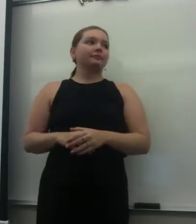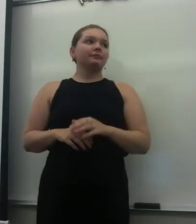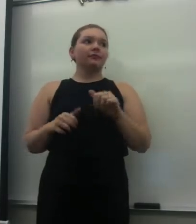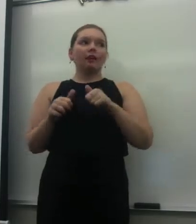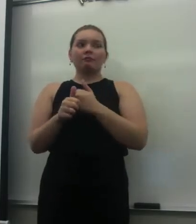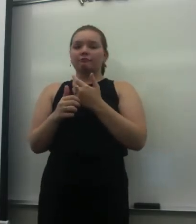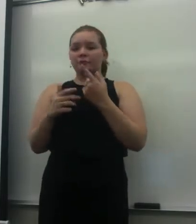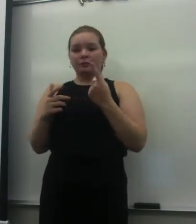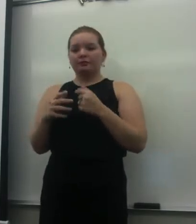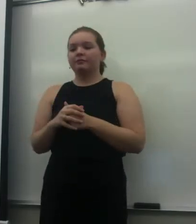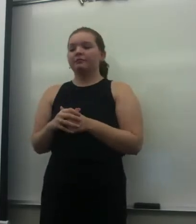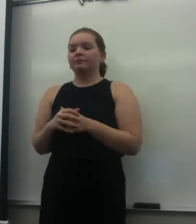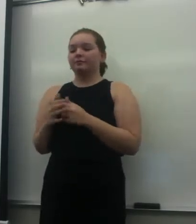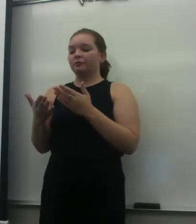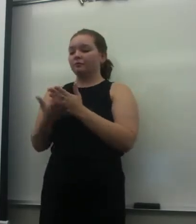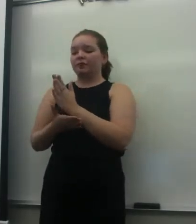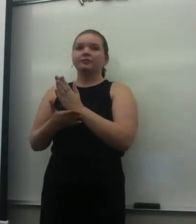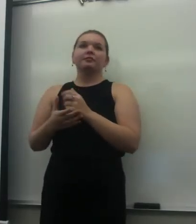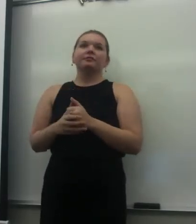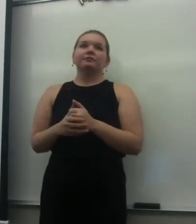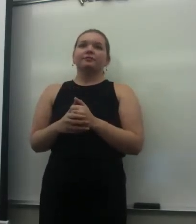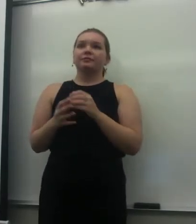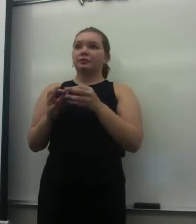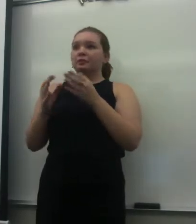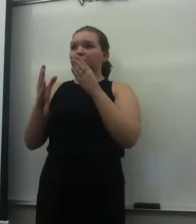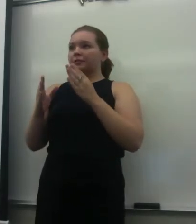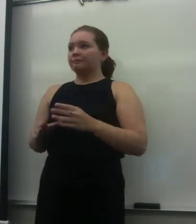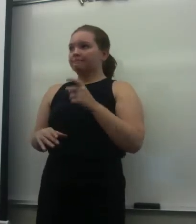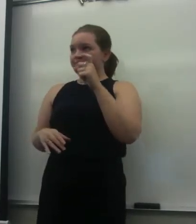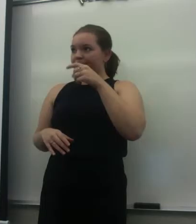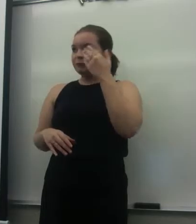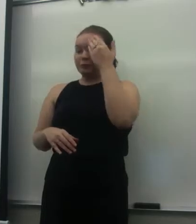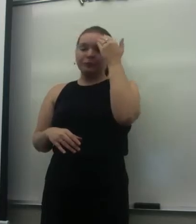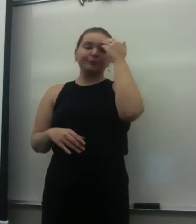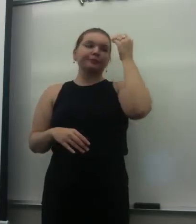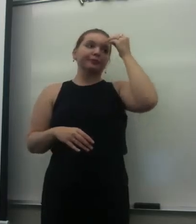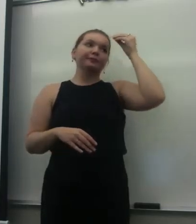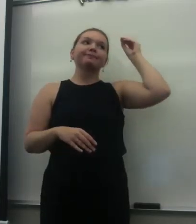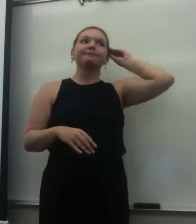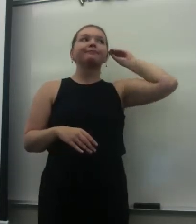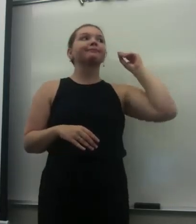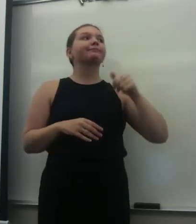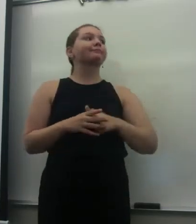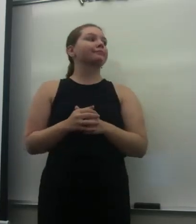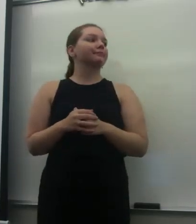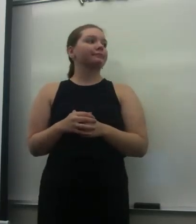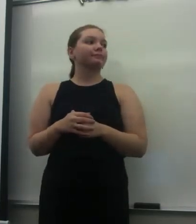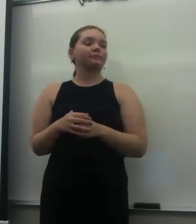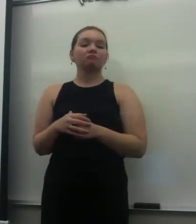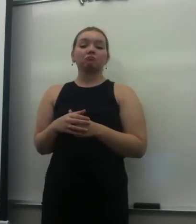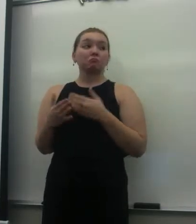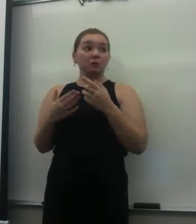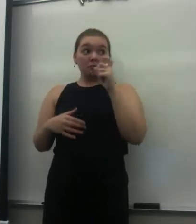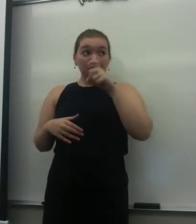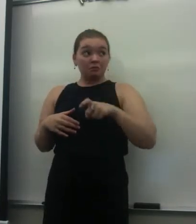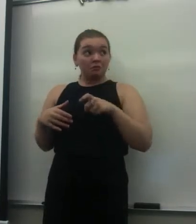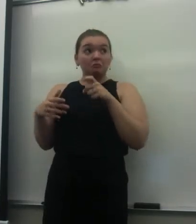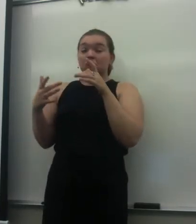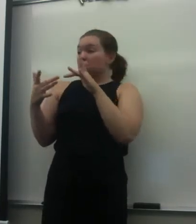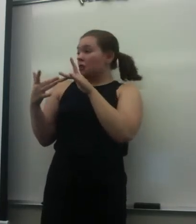rights the interpreter needs to be aware of. Also, consulting with a CDI. It is very important